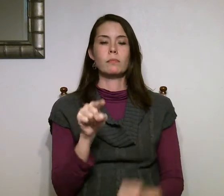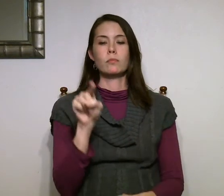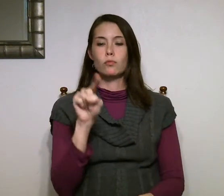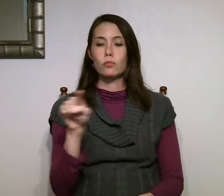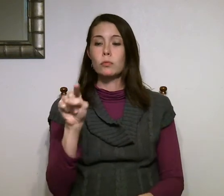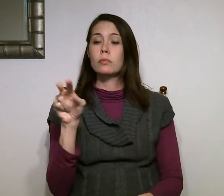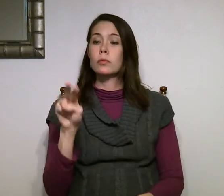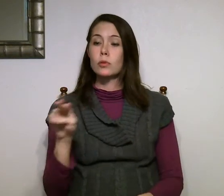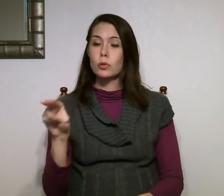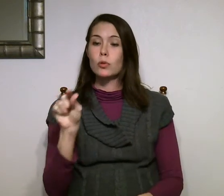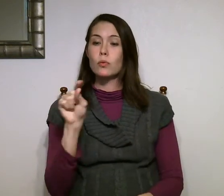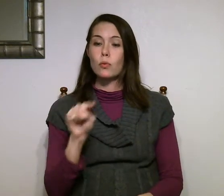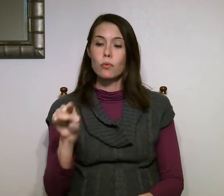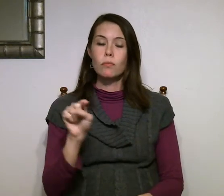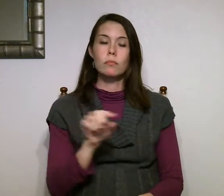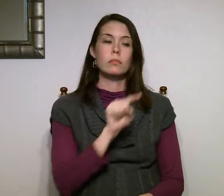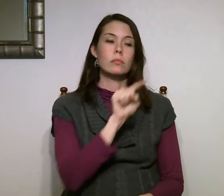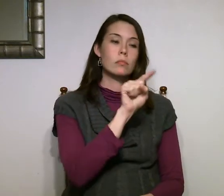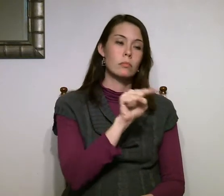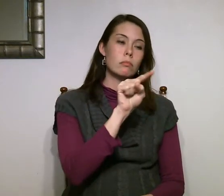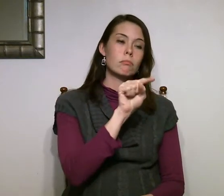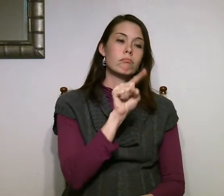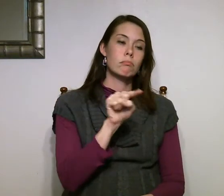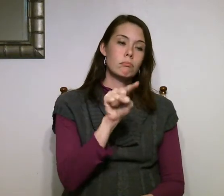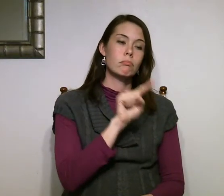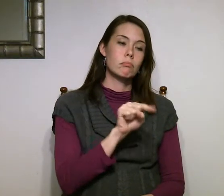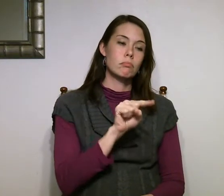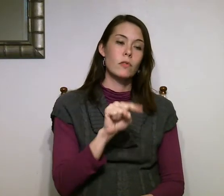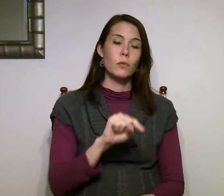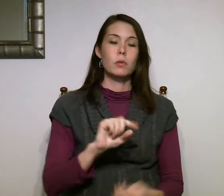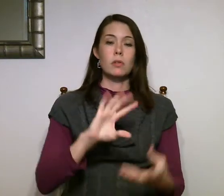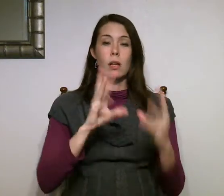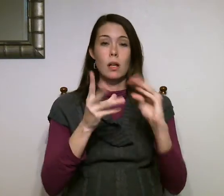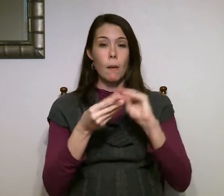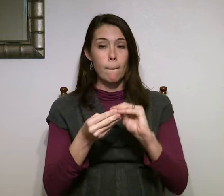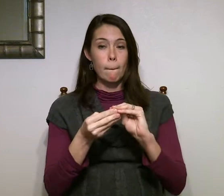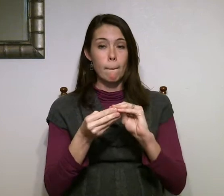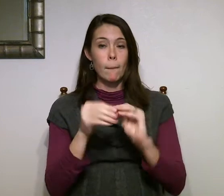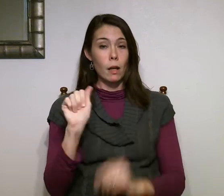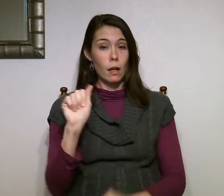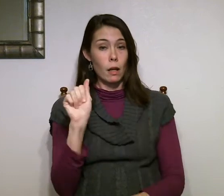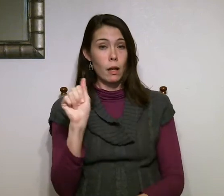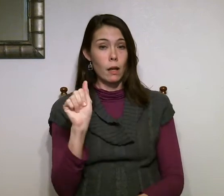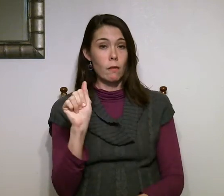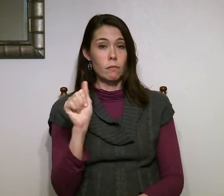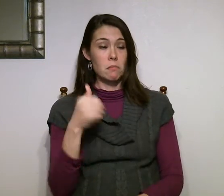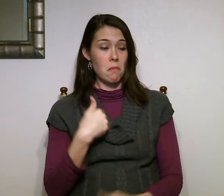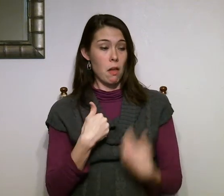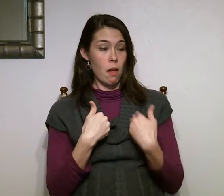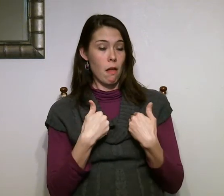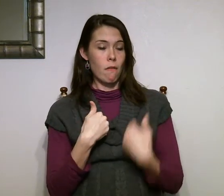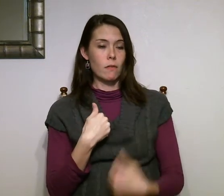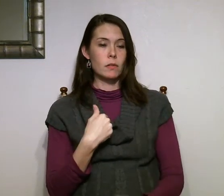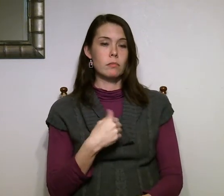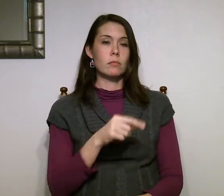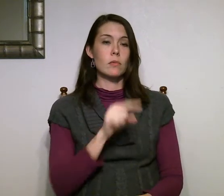3, 4. So how many total avocados do I have now? That's 1, 2,